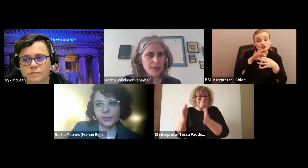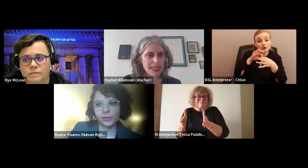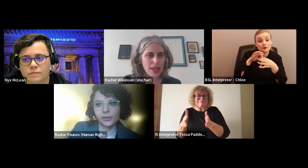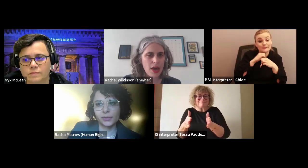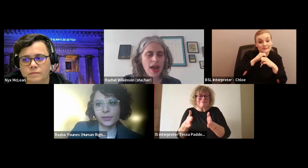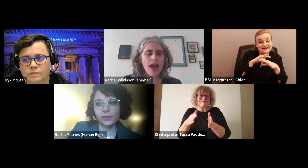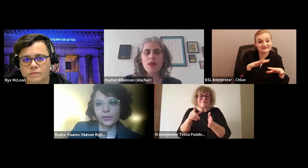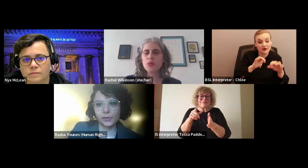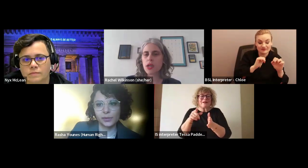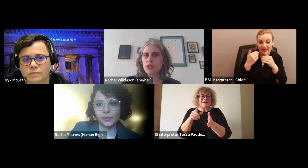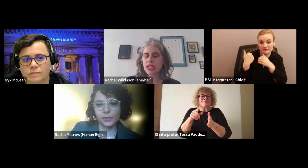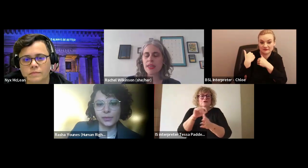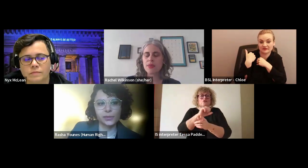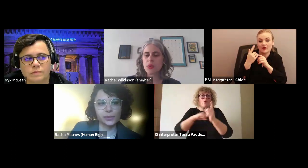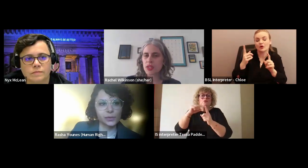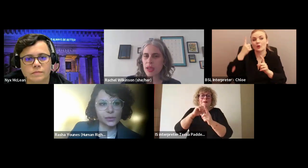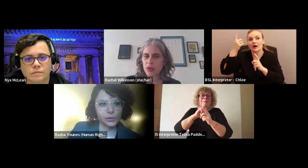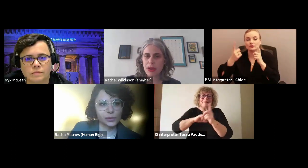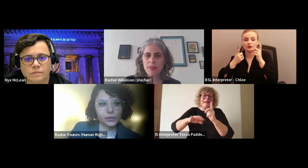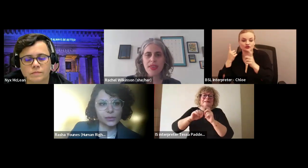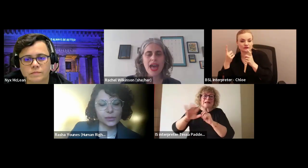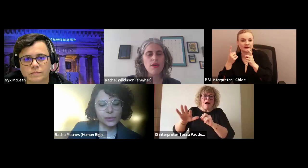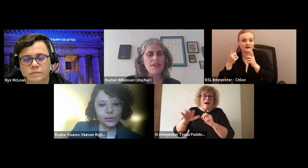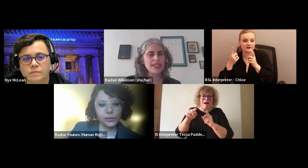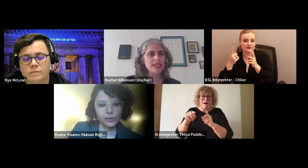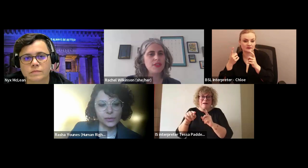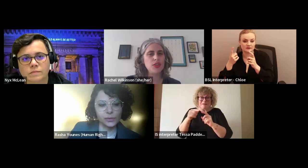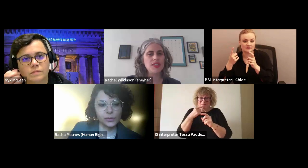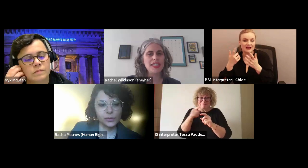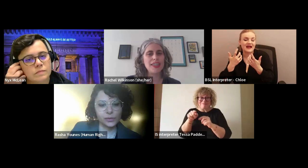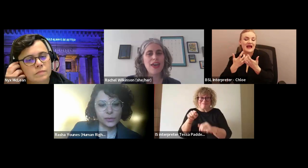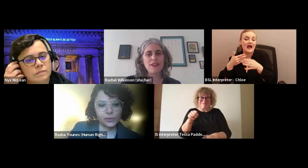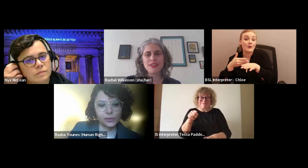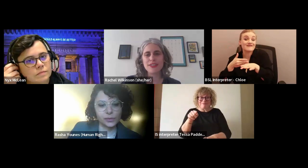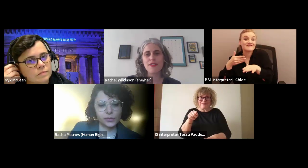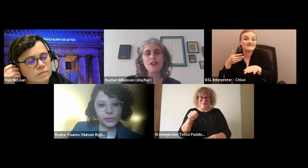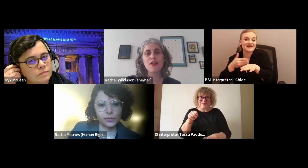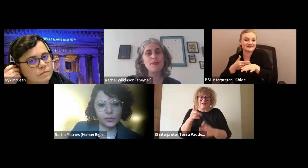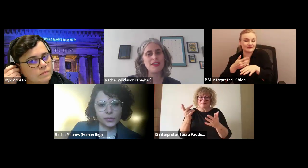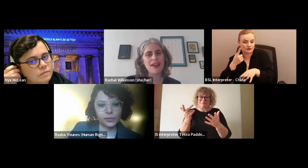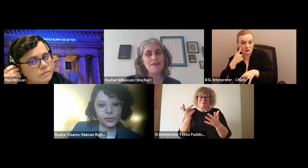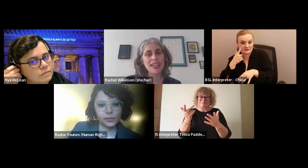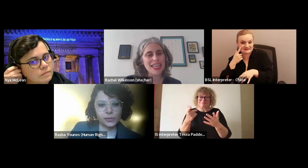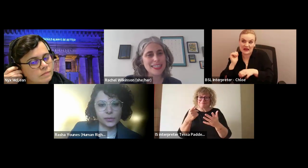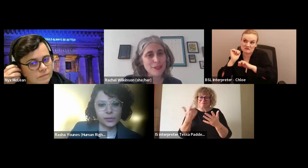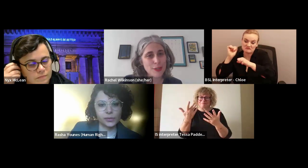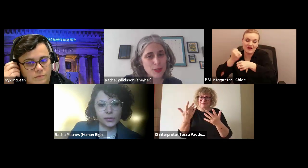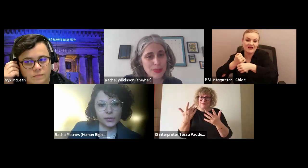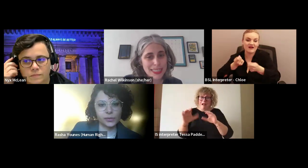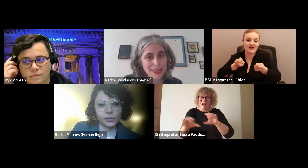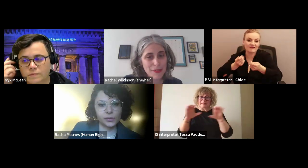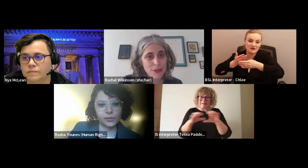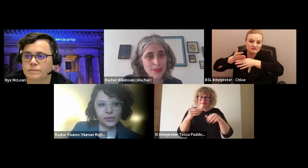their responsibility are. I was wondering, and there was a question came through about how effective do you see efforts of government at regulating